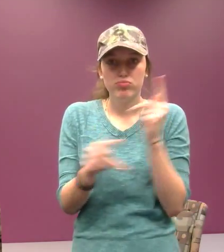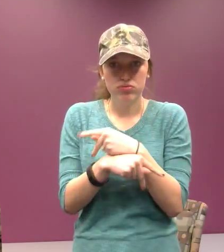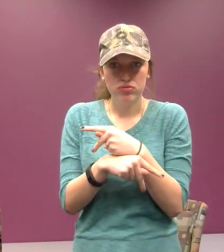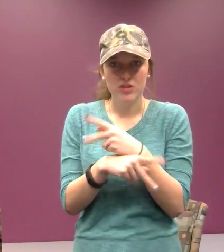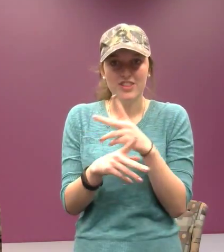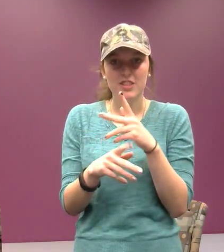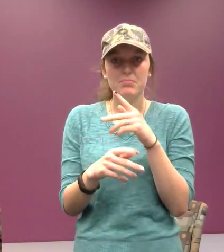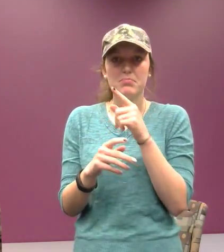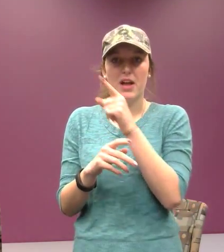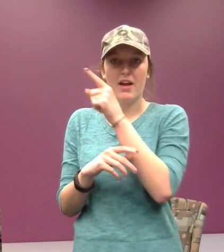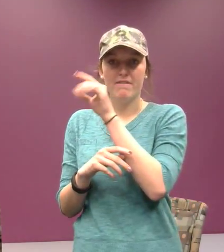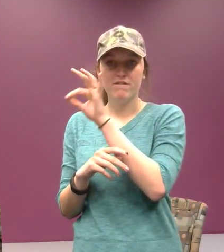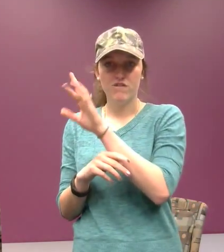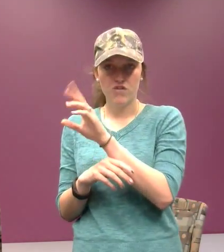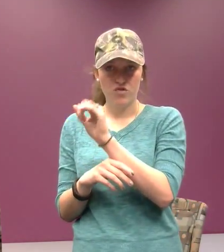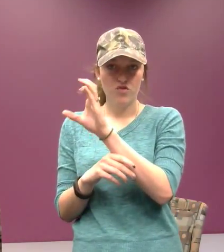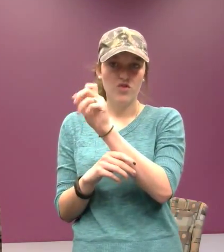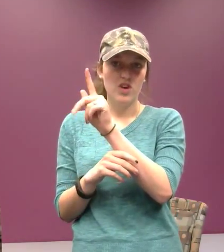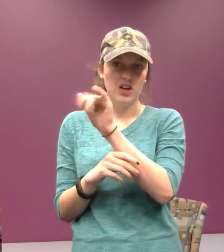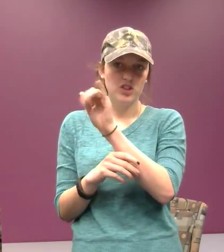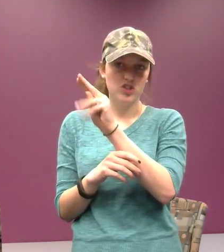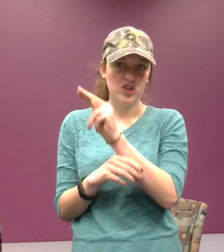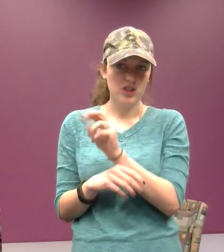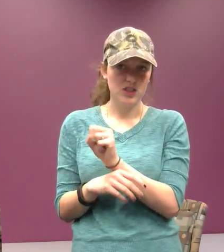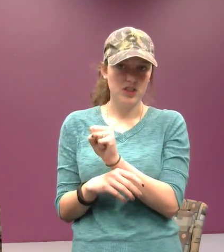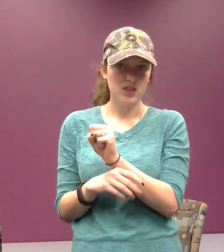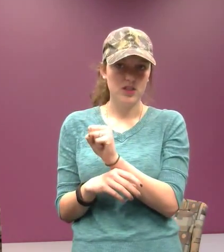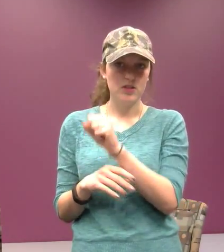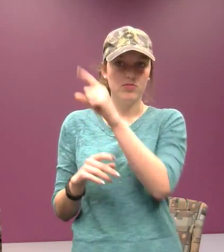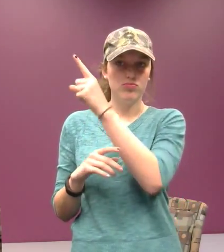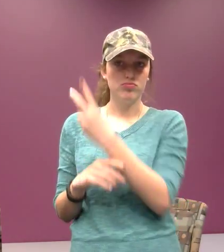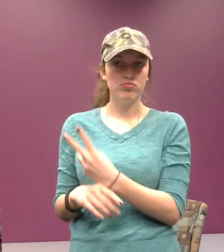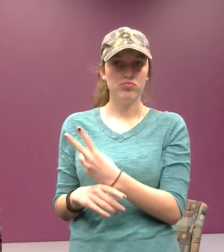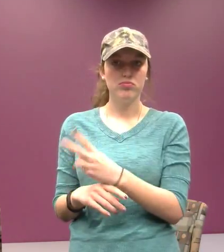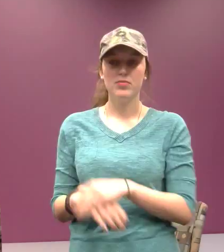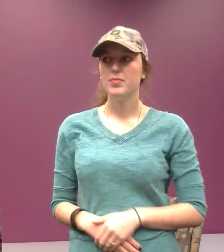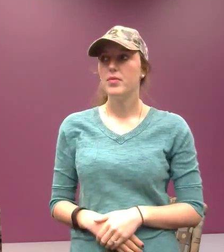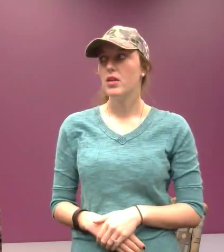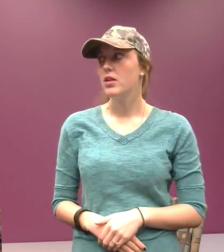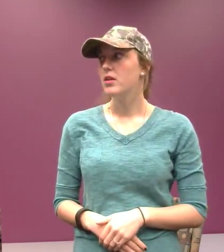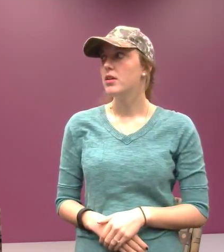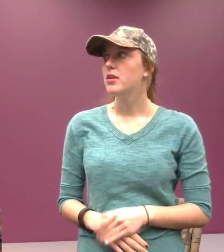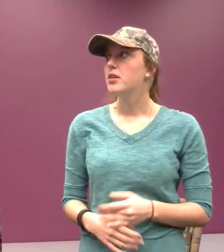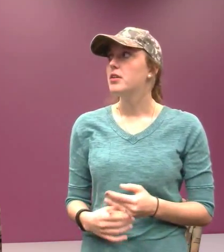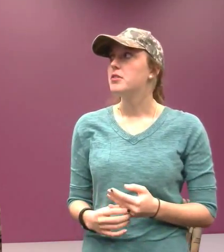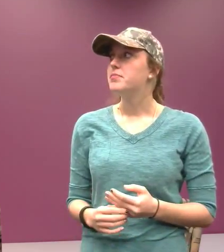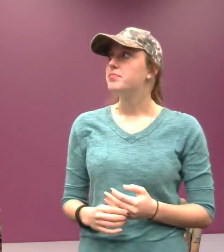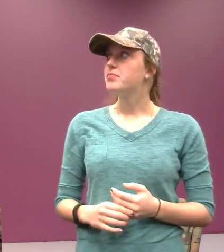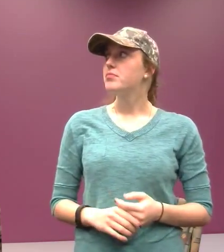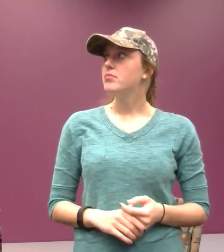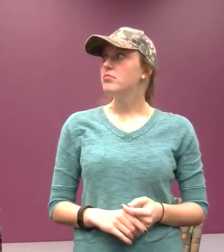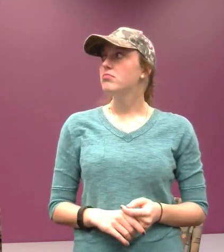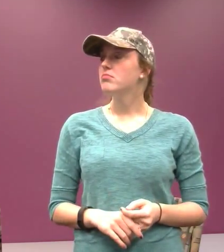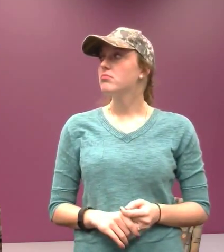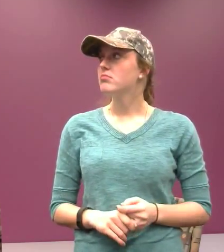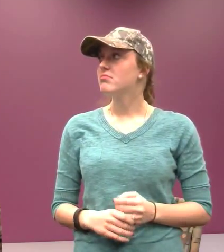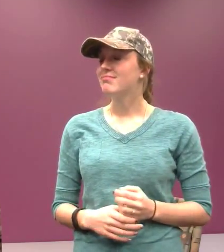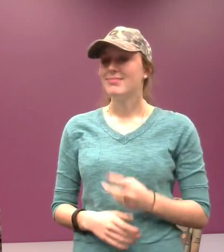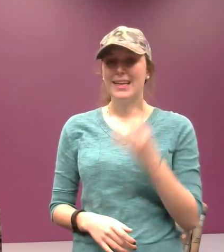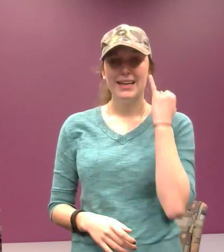numbers, letters, exponents, and all that sort of stuff. But it's really, if you can multiply fractions, you